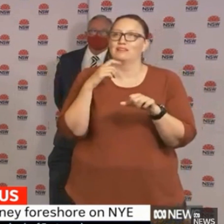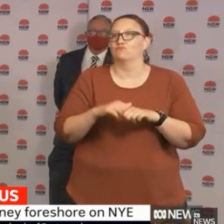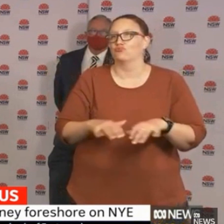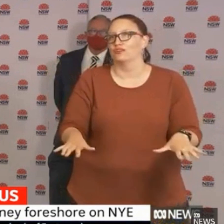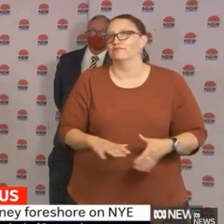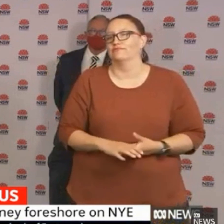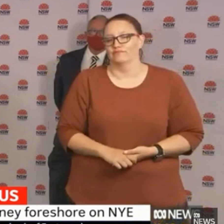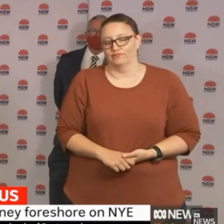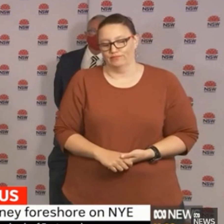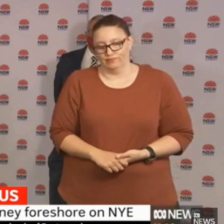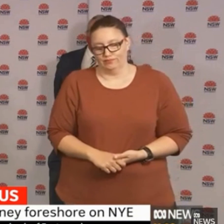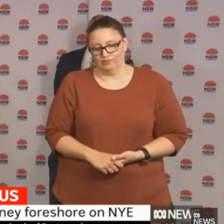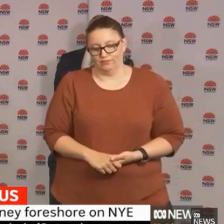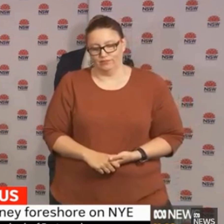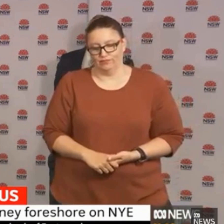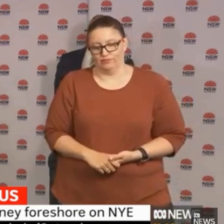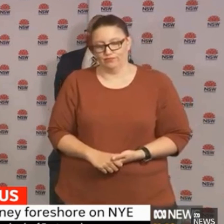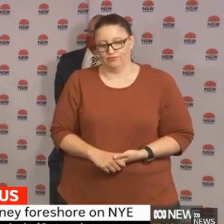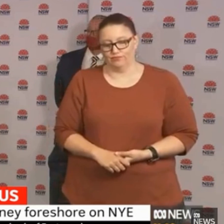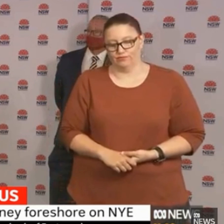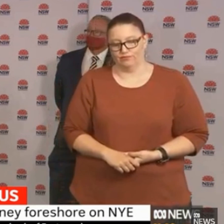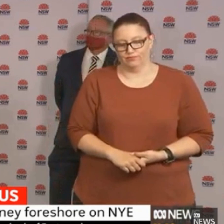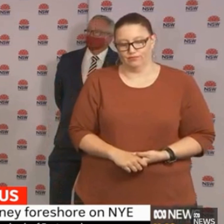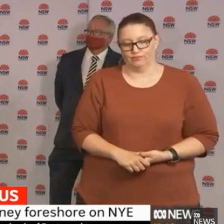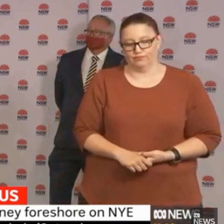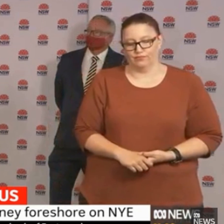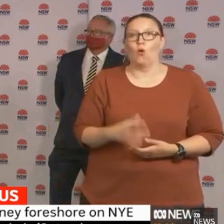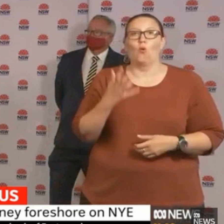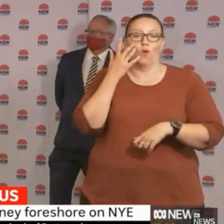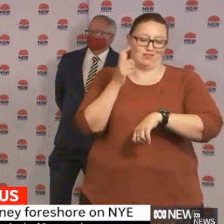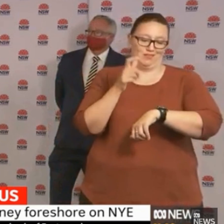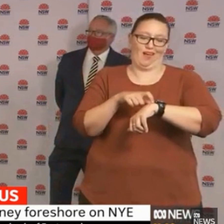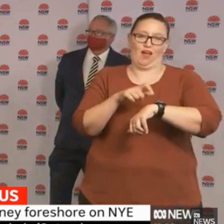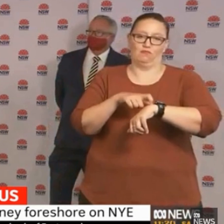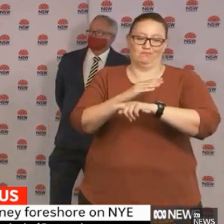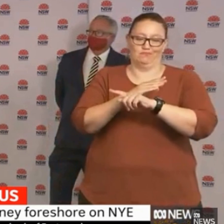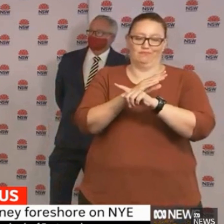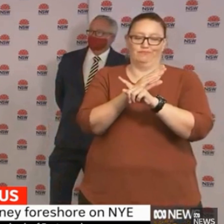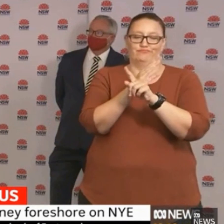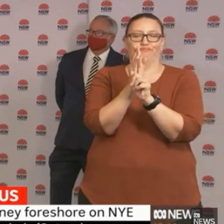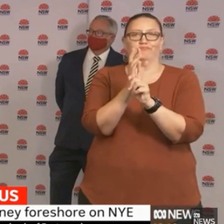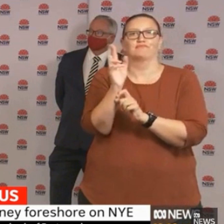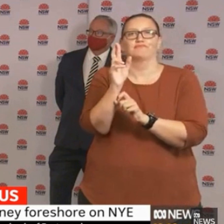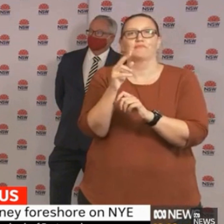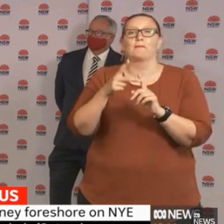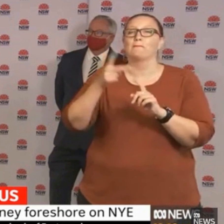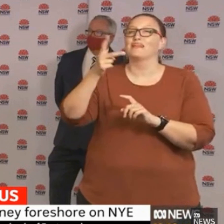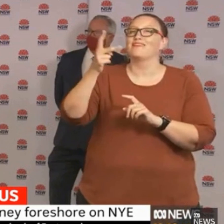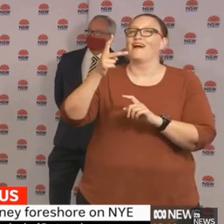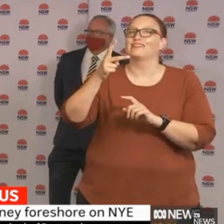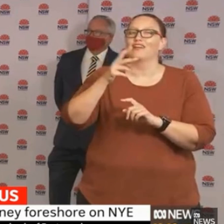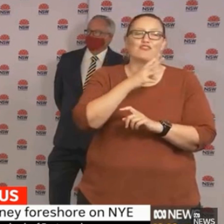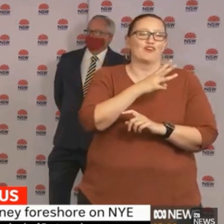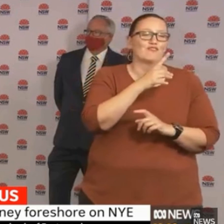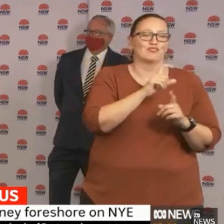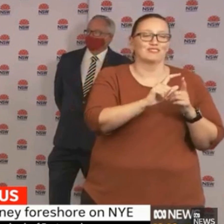spread. And can I also say to everybody, when the clock ticks over to midnight from the 31st of December to the 1st of January,